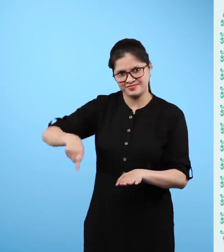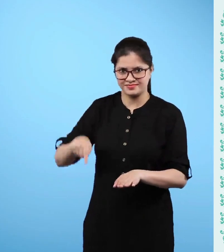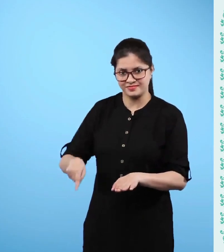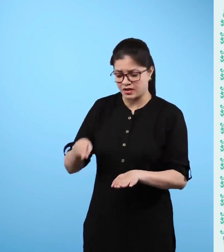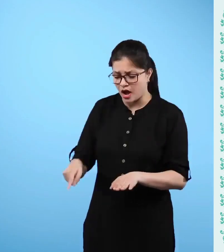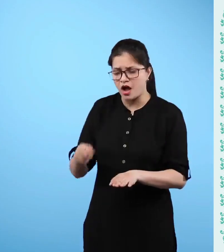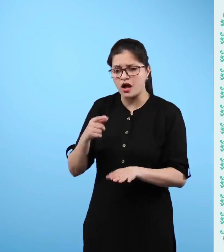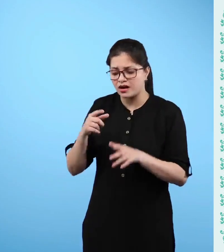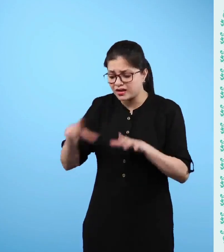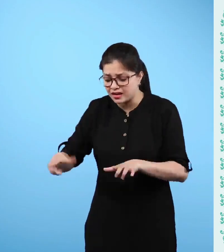drawing?